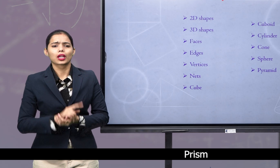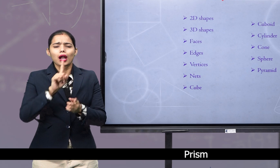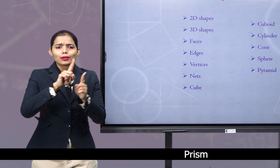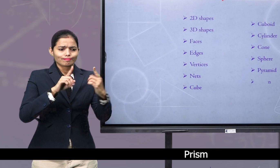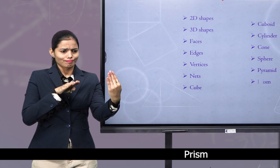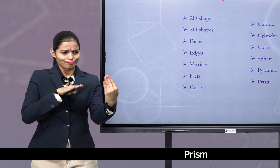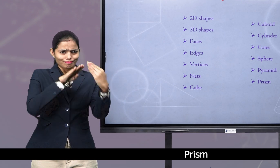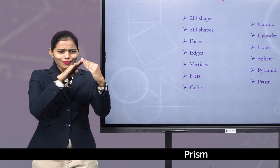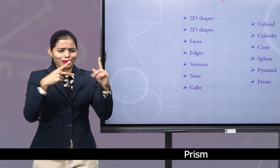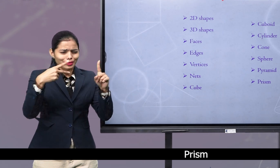prism.